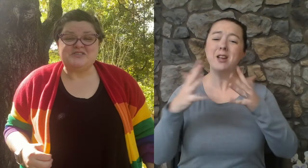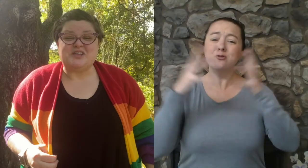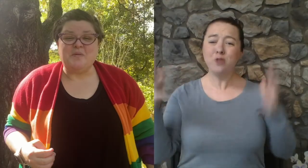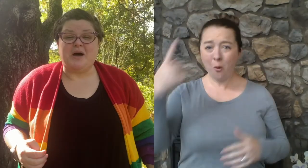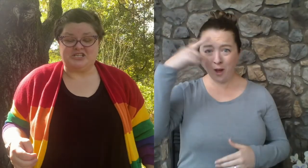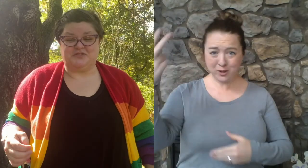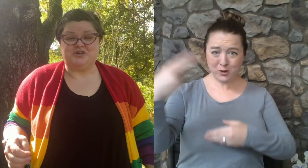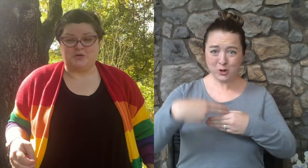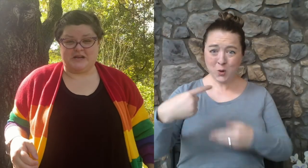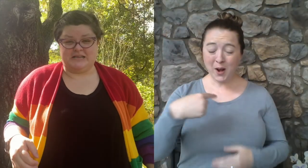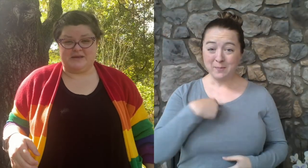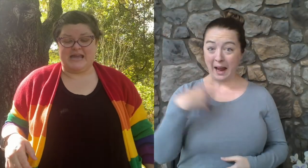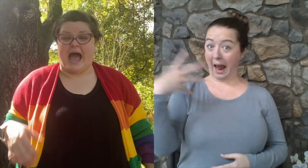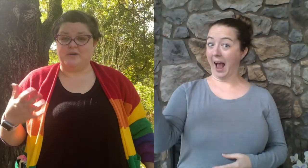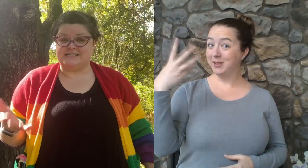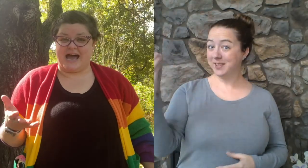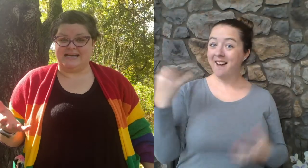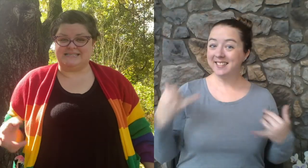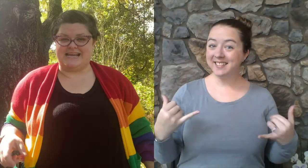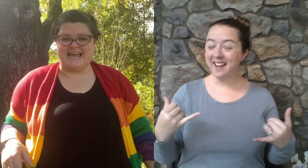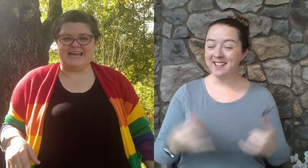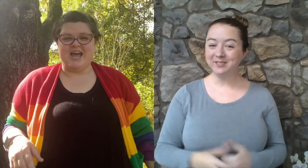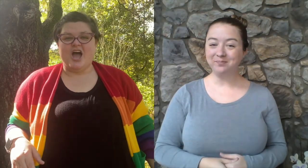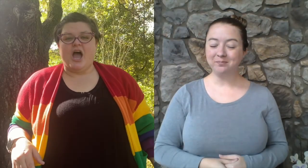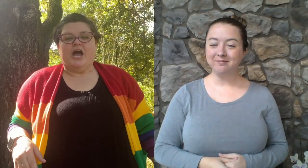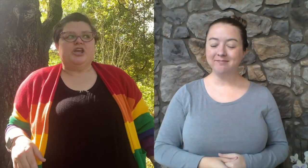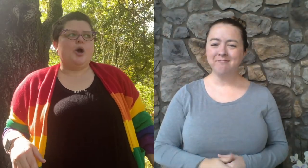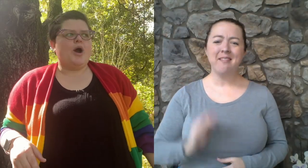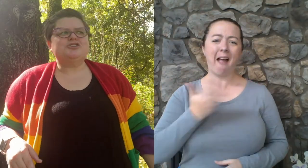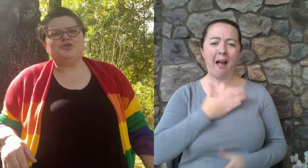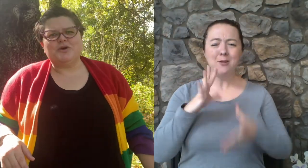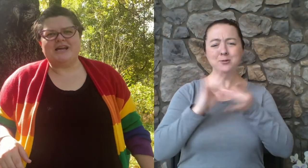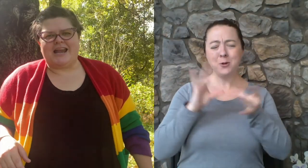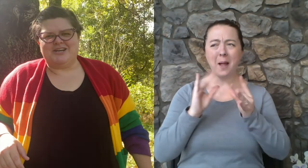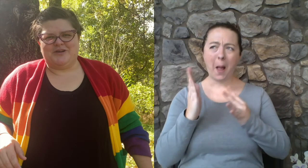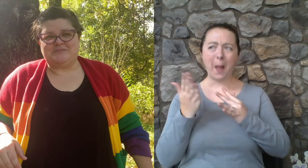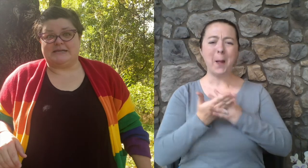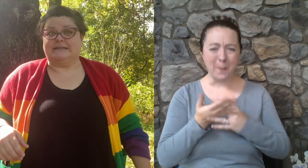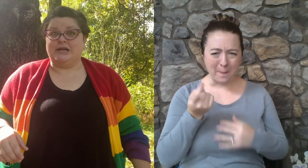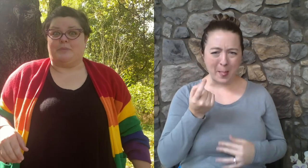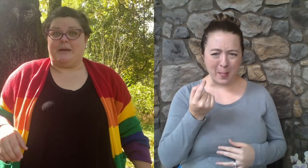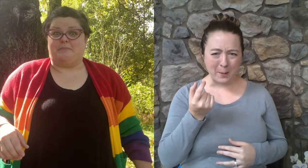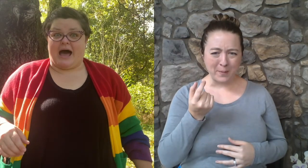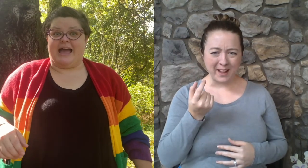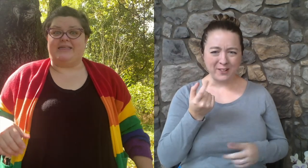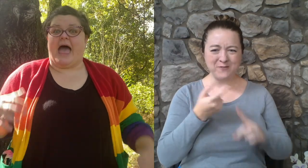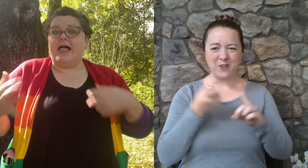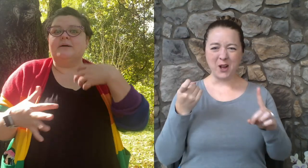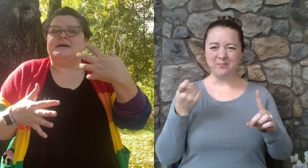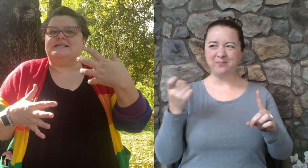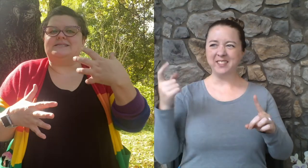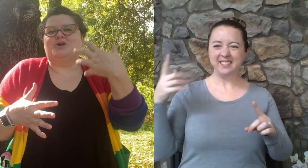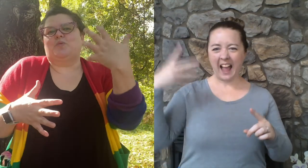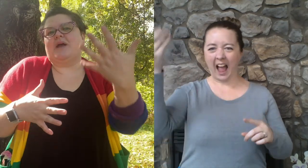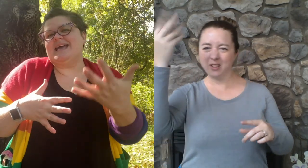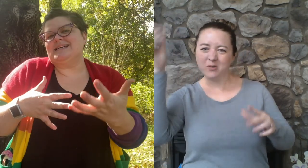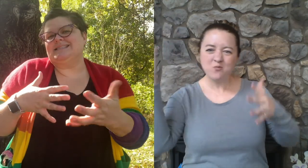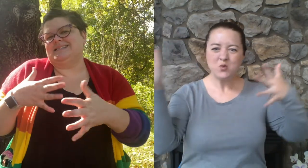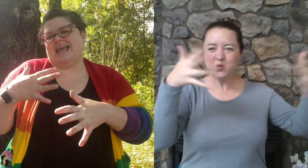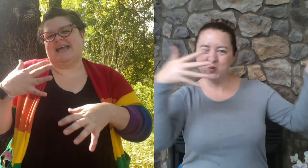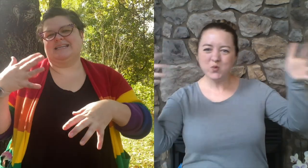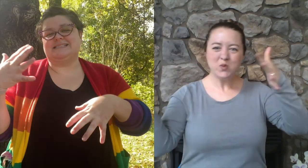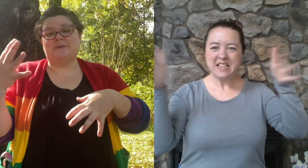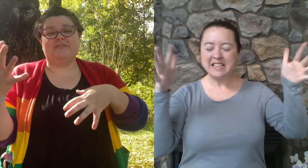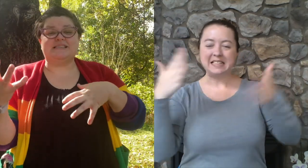Thank you so much for joining me outside today. You know, our story got interrupted a little bit by the elements, the